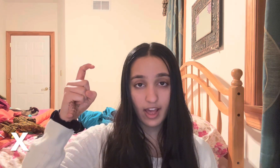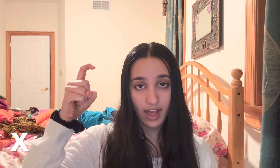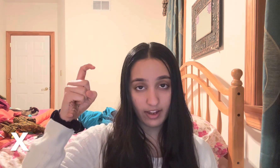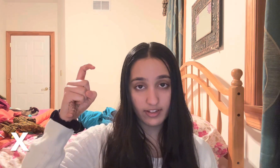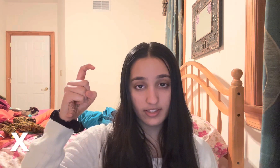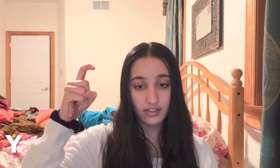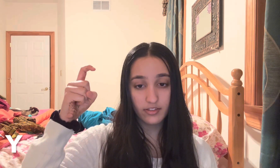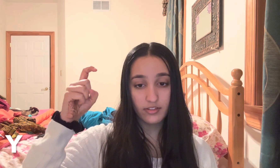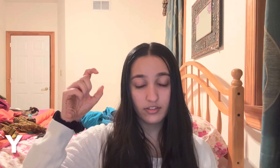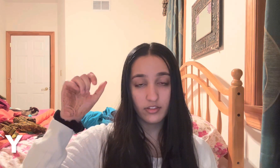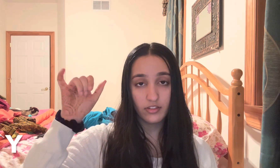X,